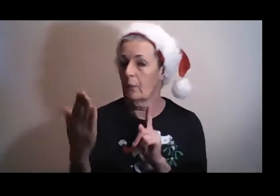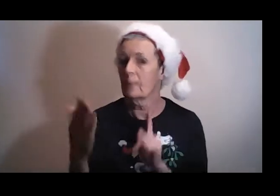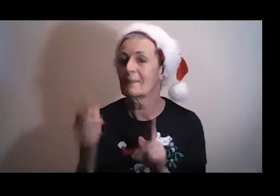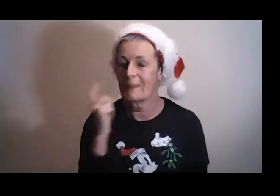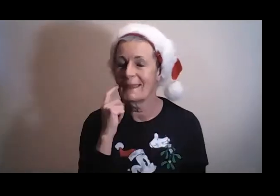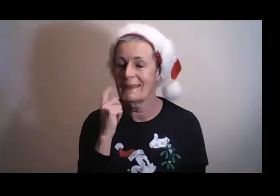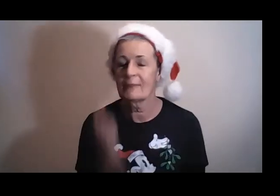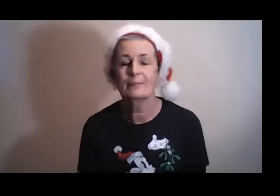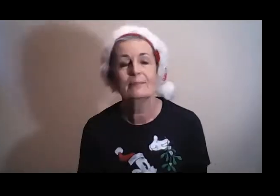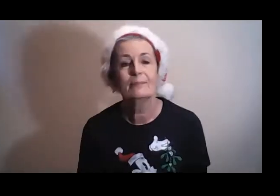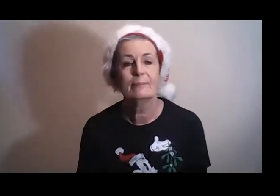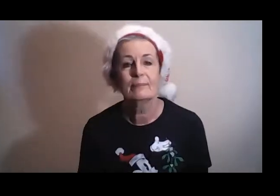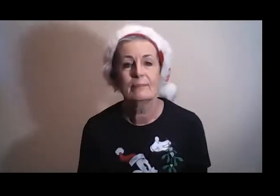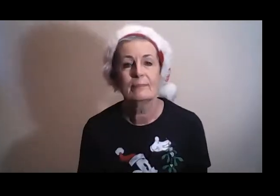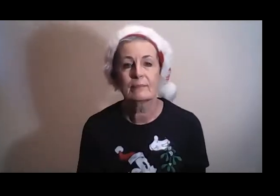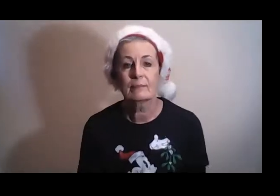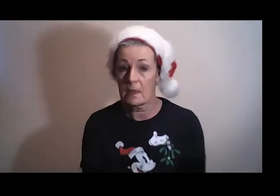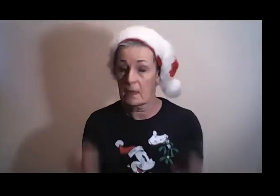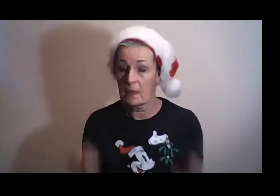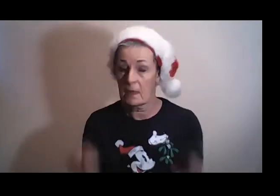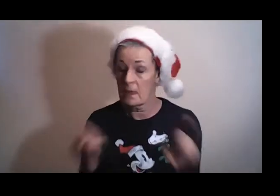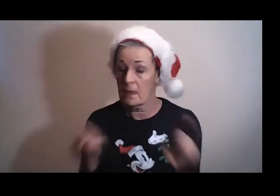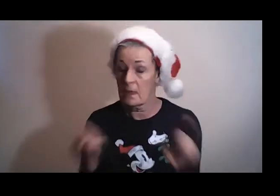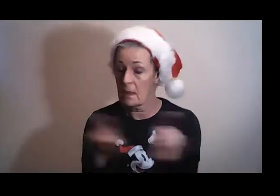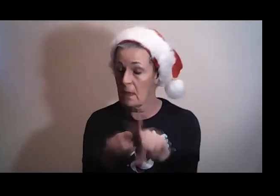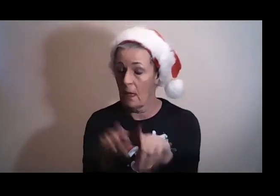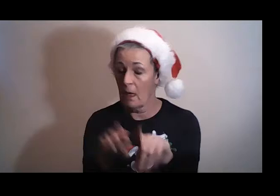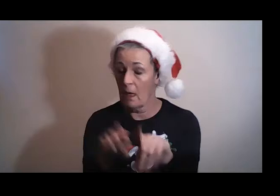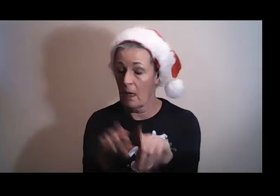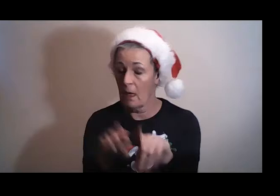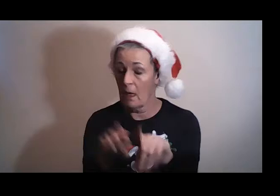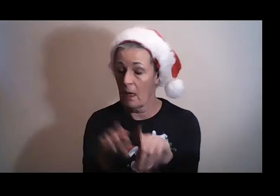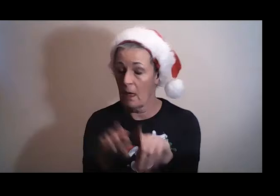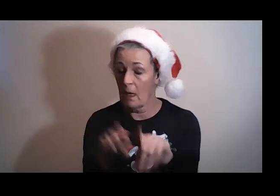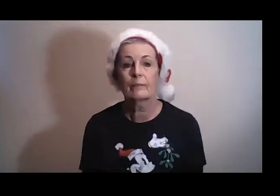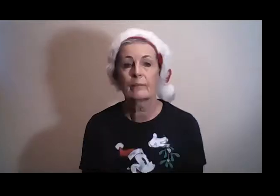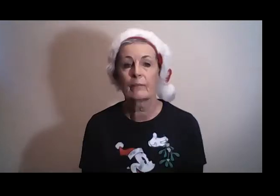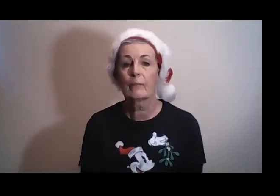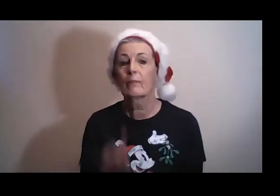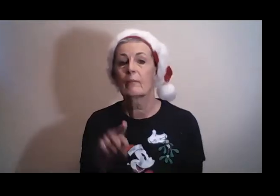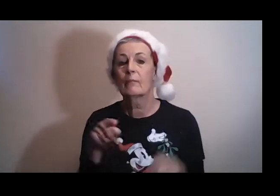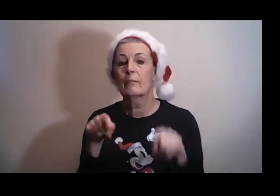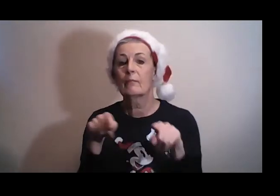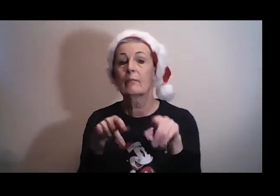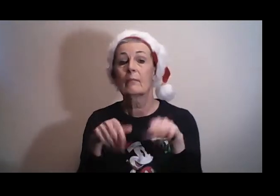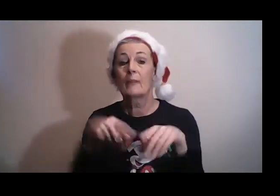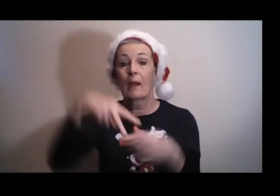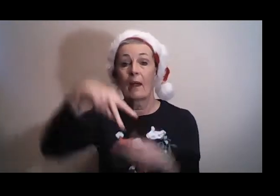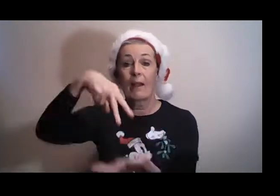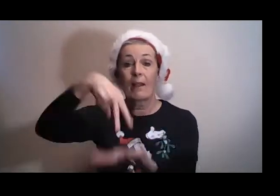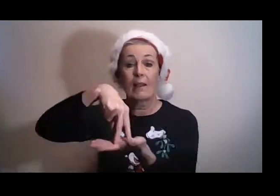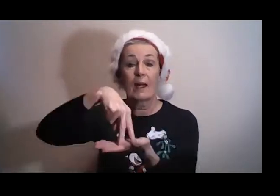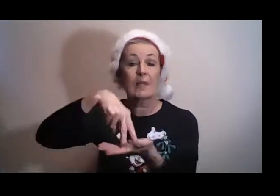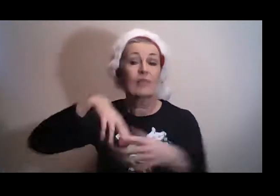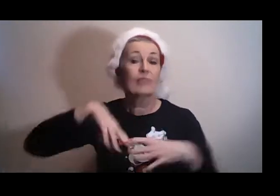same thing, sitting down, but you're not using your legs in the same way. But it's still good because it will help to